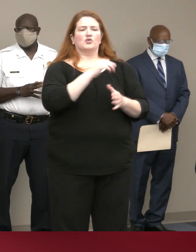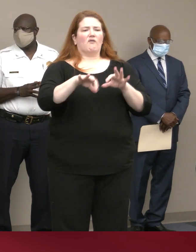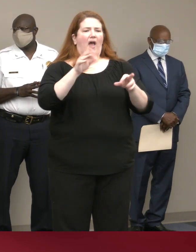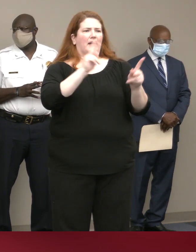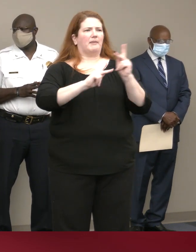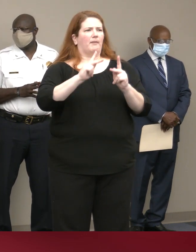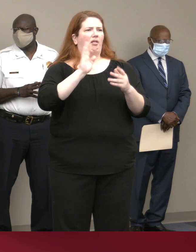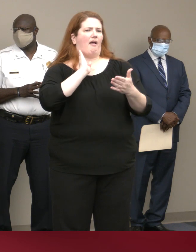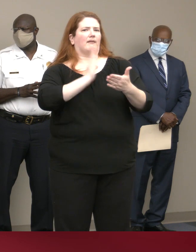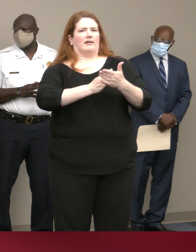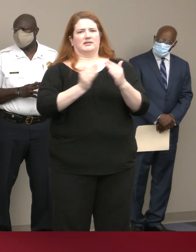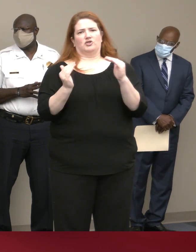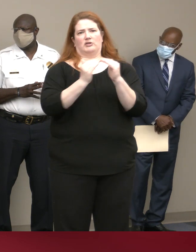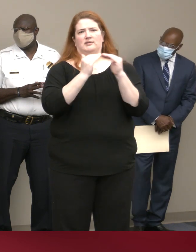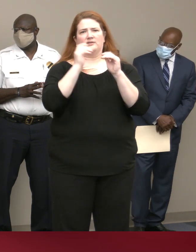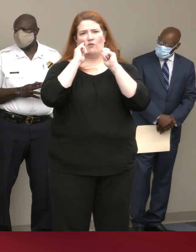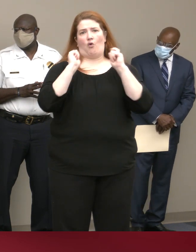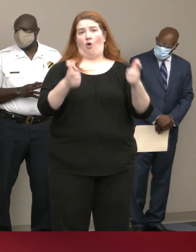all.